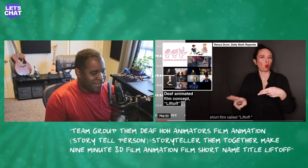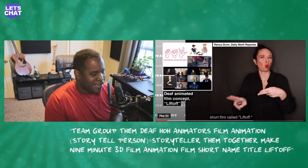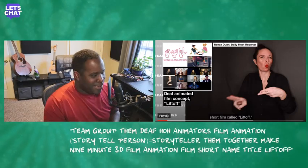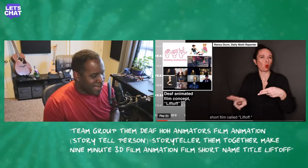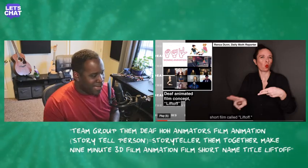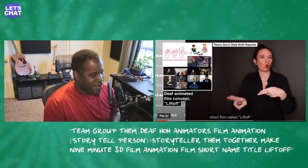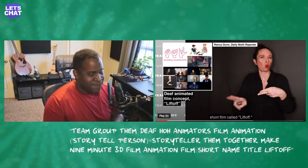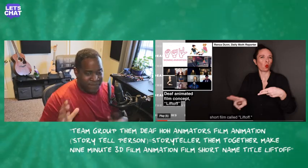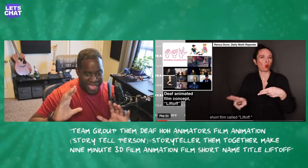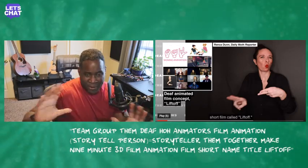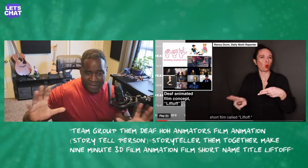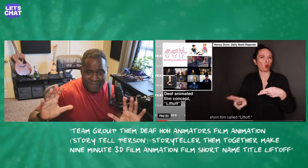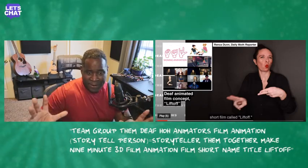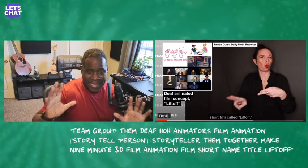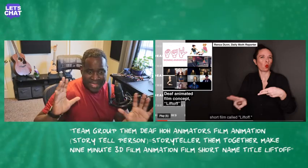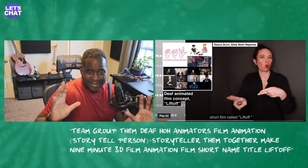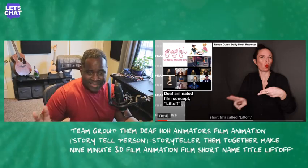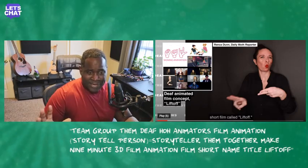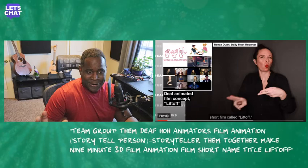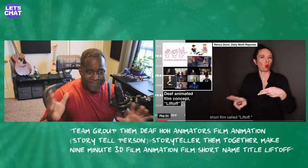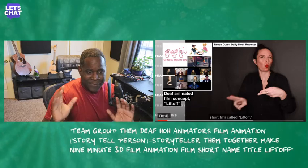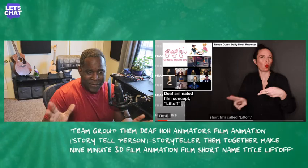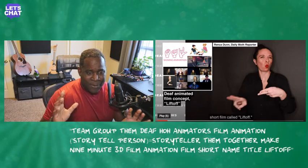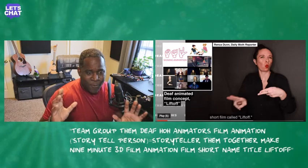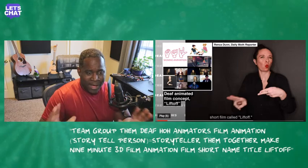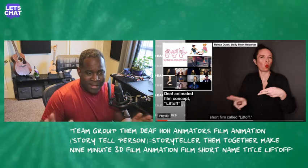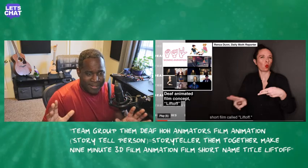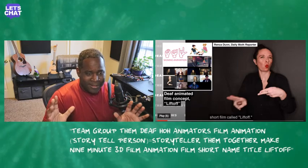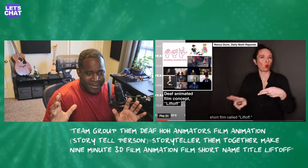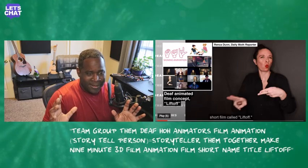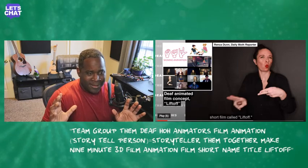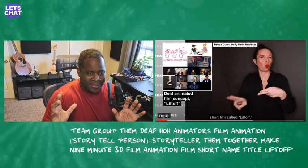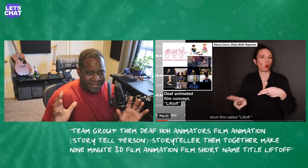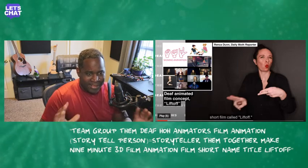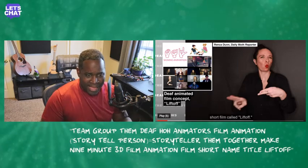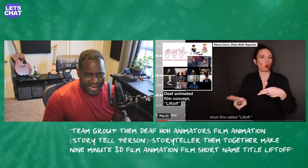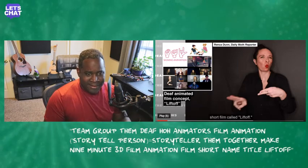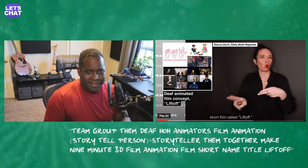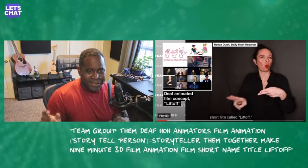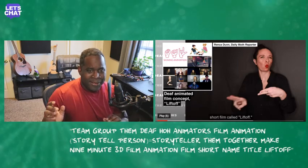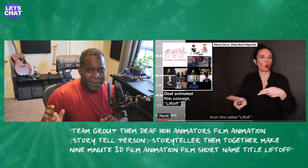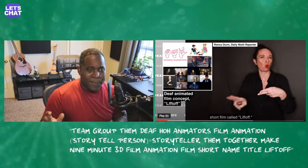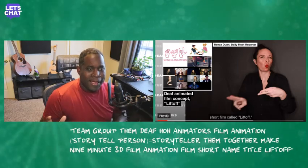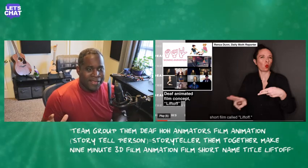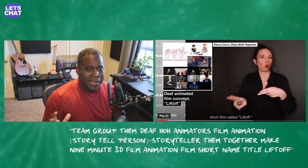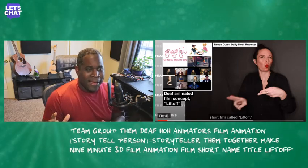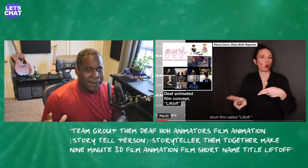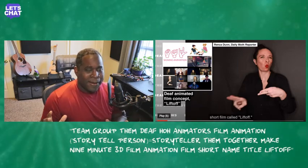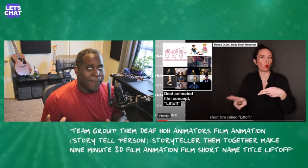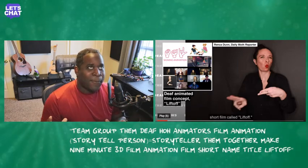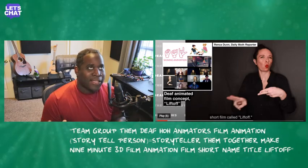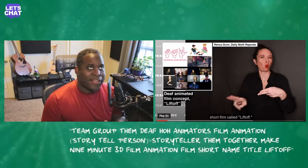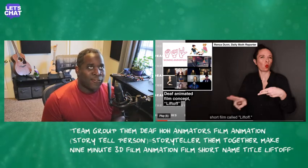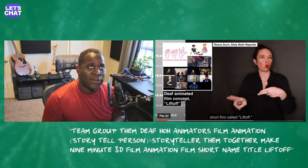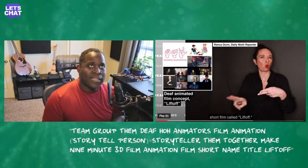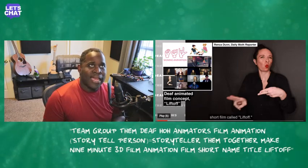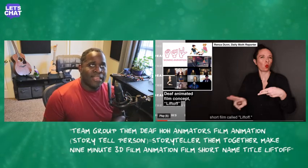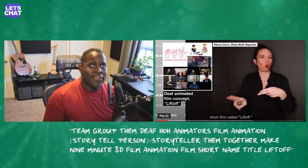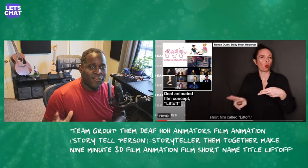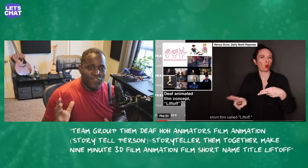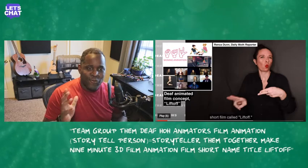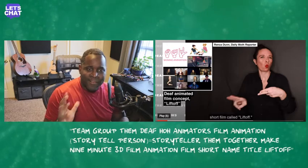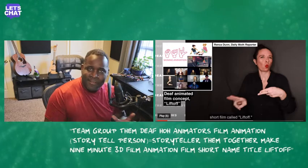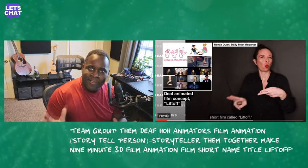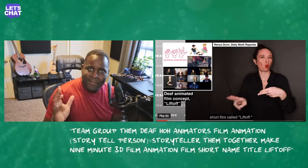this. Very, very clear, very well signed, but sort of